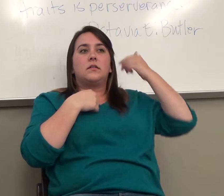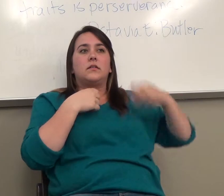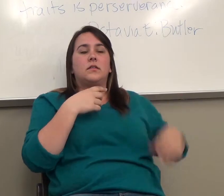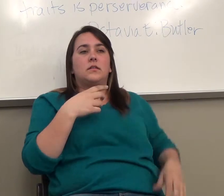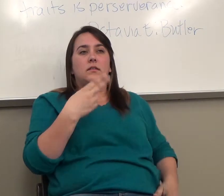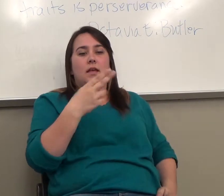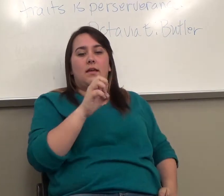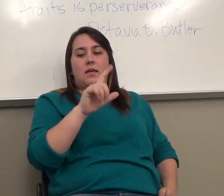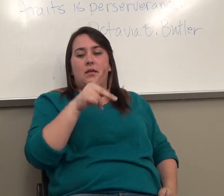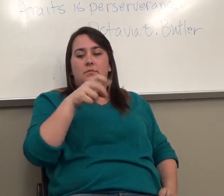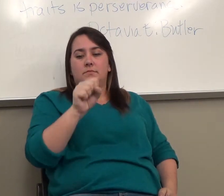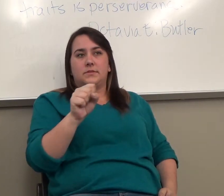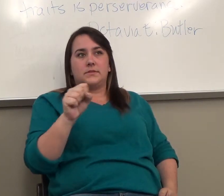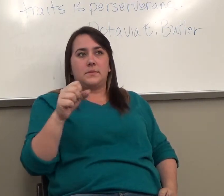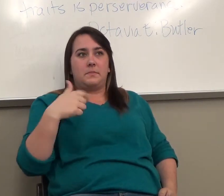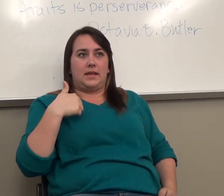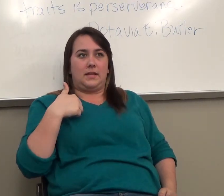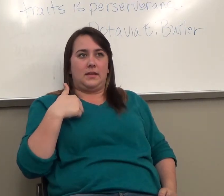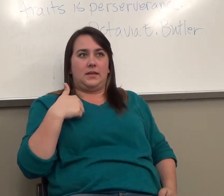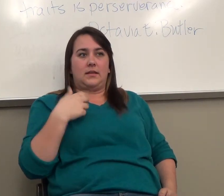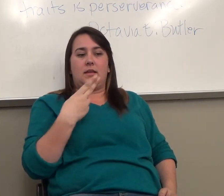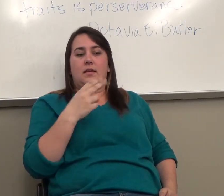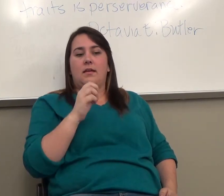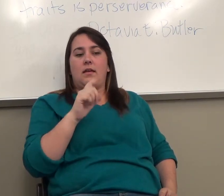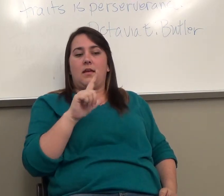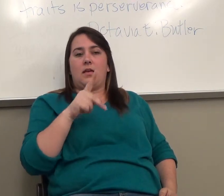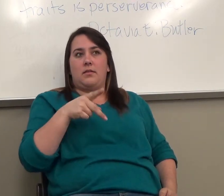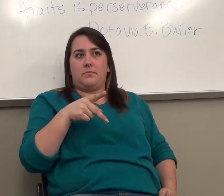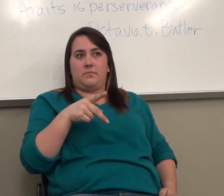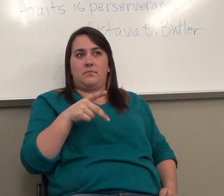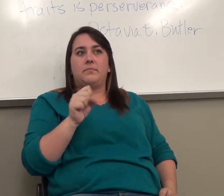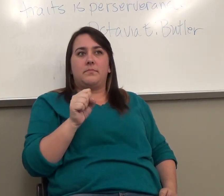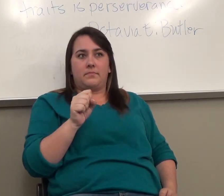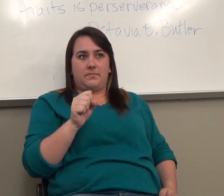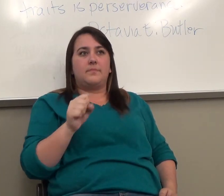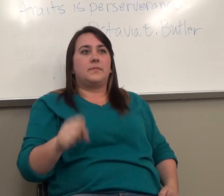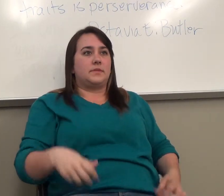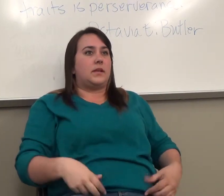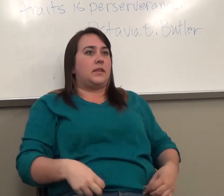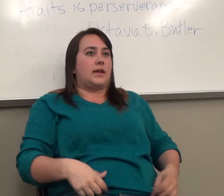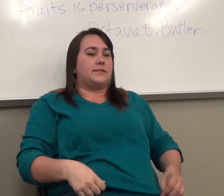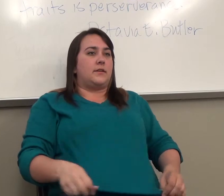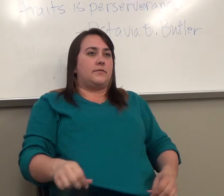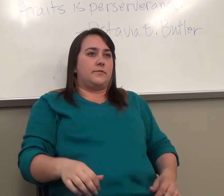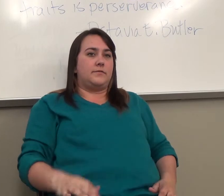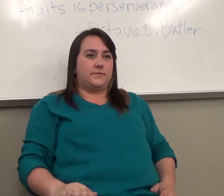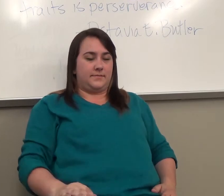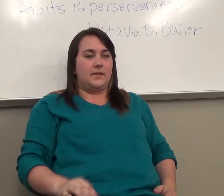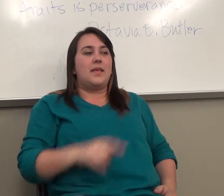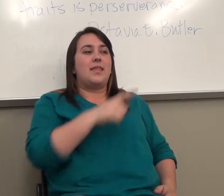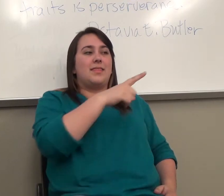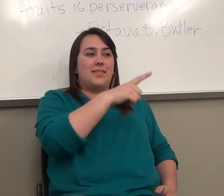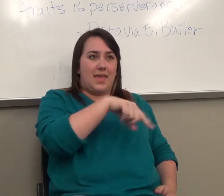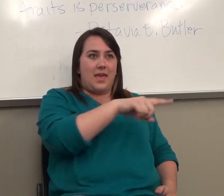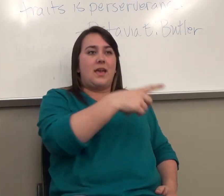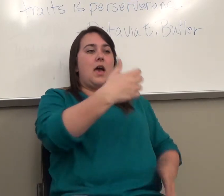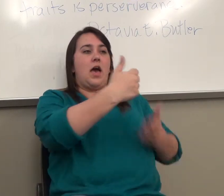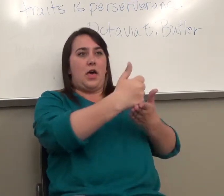I help, you help, he helps, we help, you help. Take the S off. They help, okay?